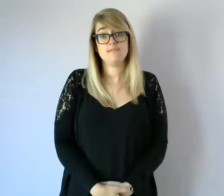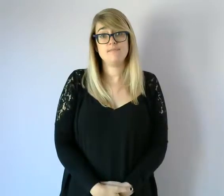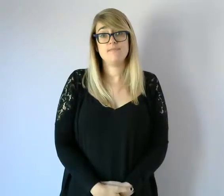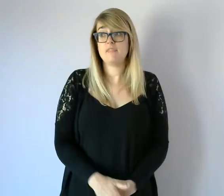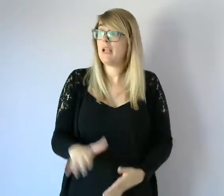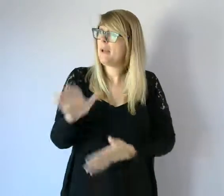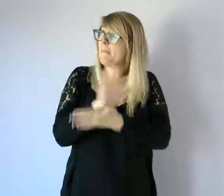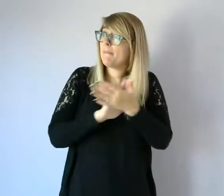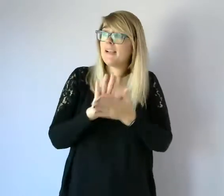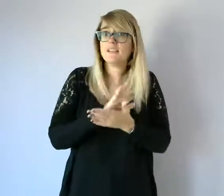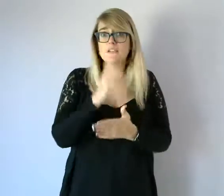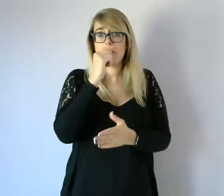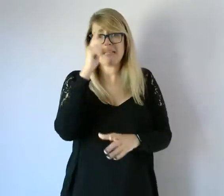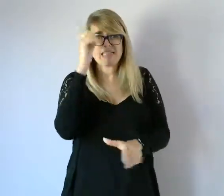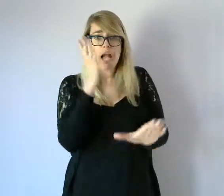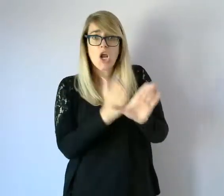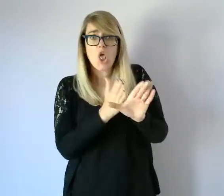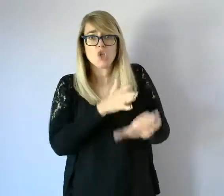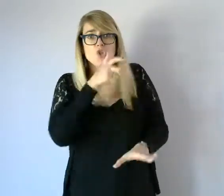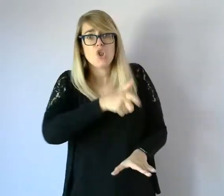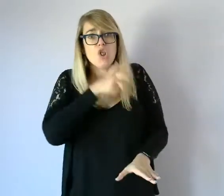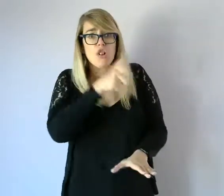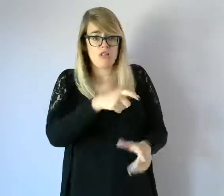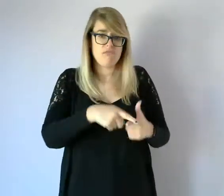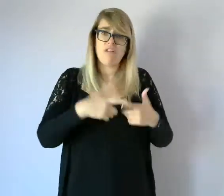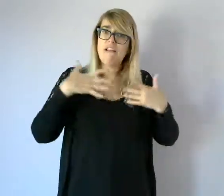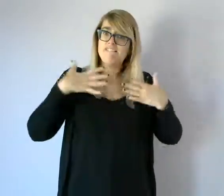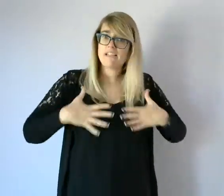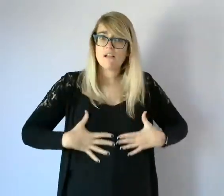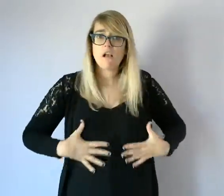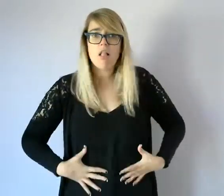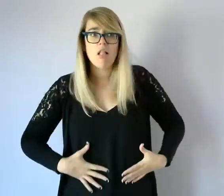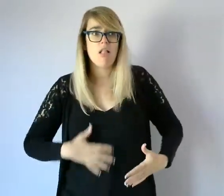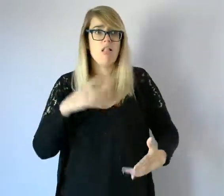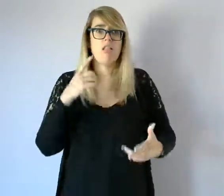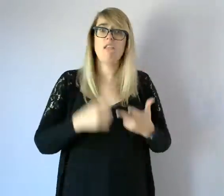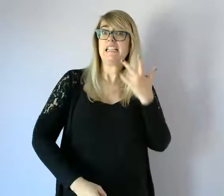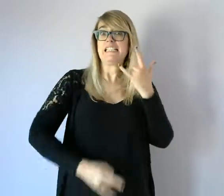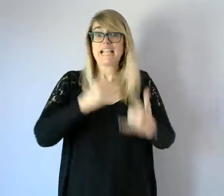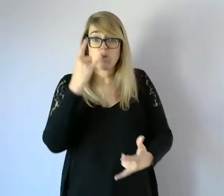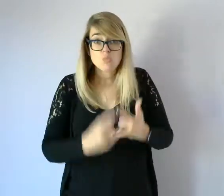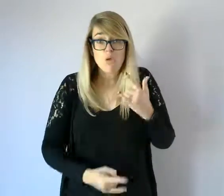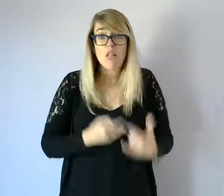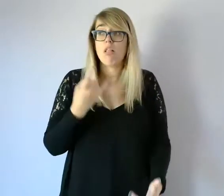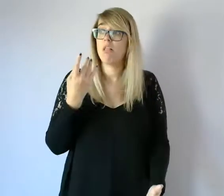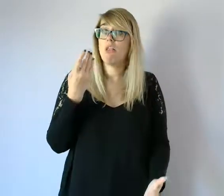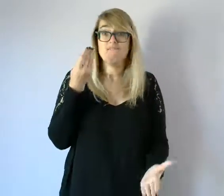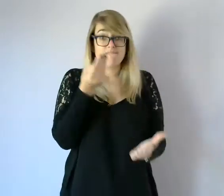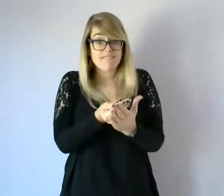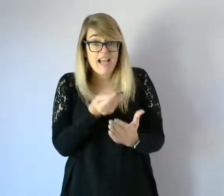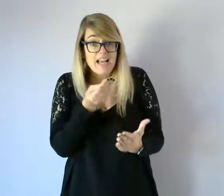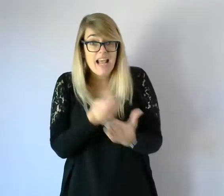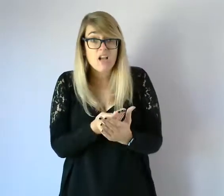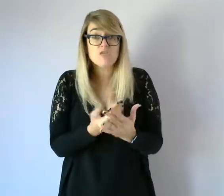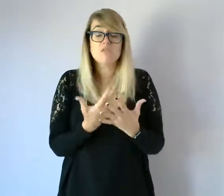including psychological, physical, sexual, financial, emotional